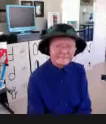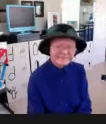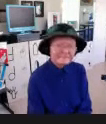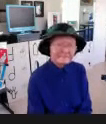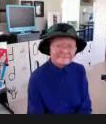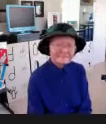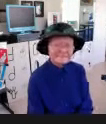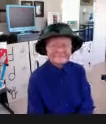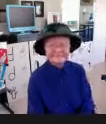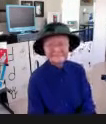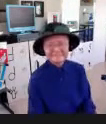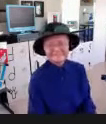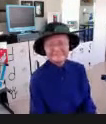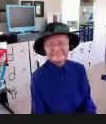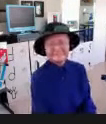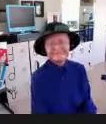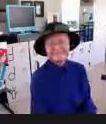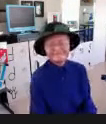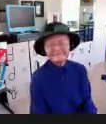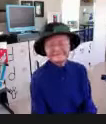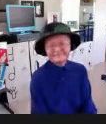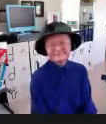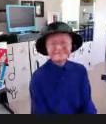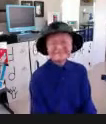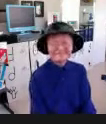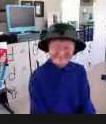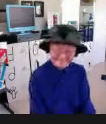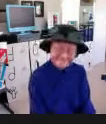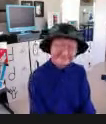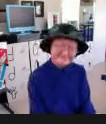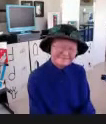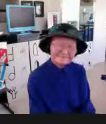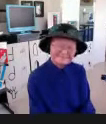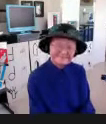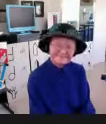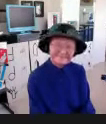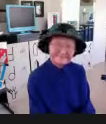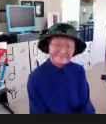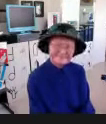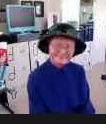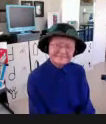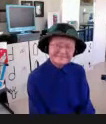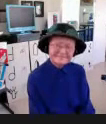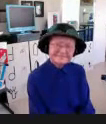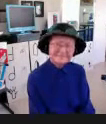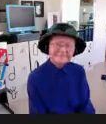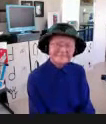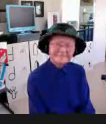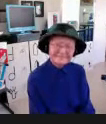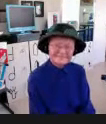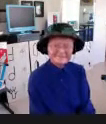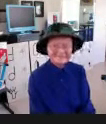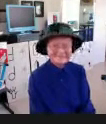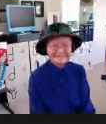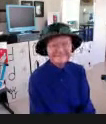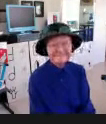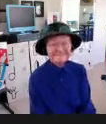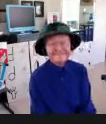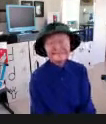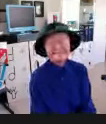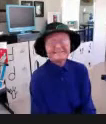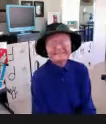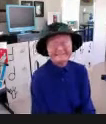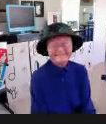order. But I certainly was surprised when I first saw that. Now, the Rwandan signs are very, very, very interesting, in my